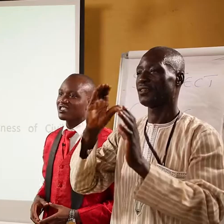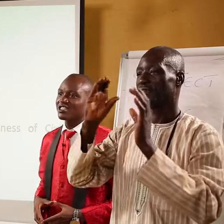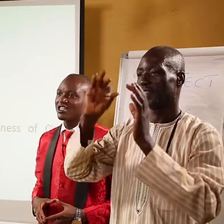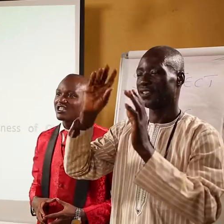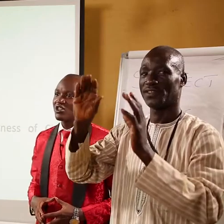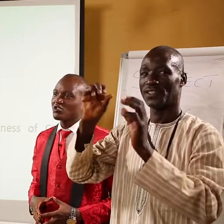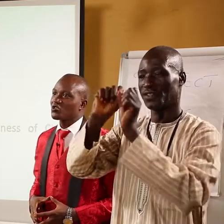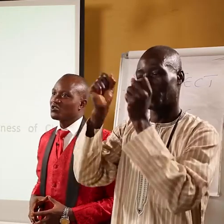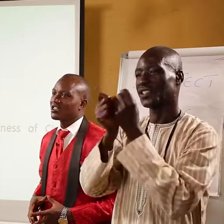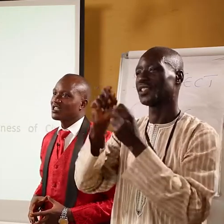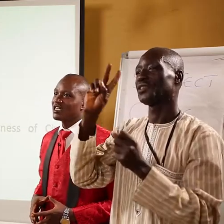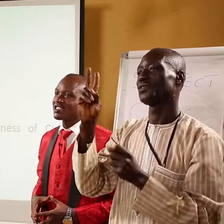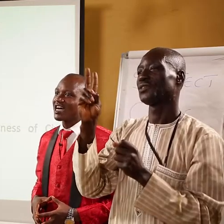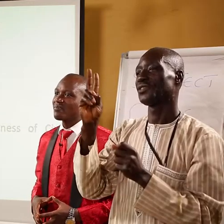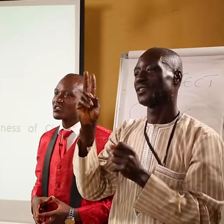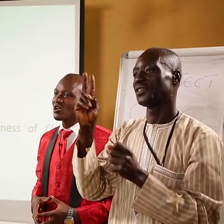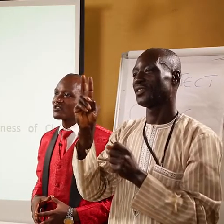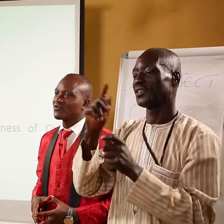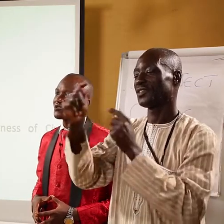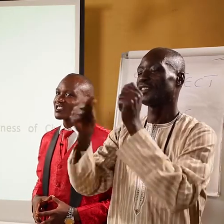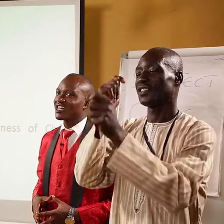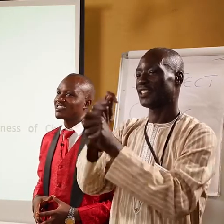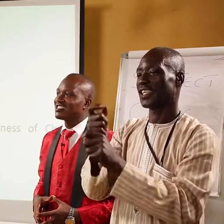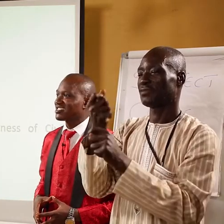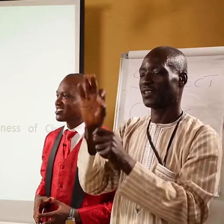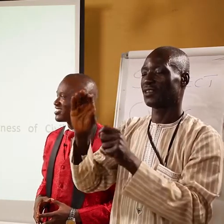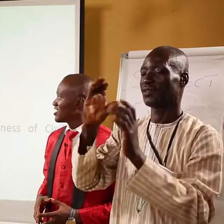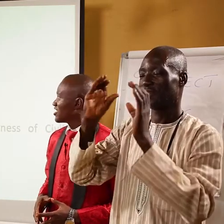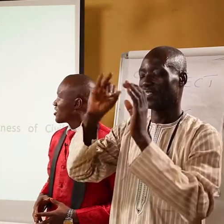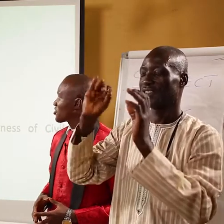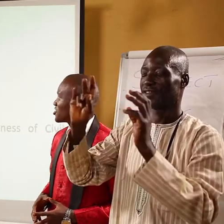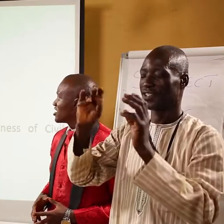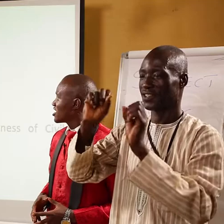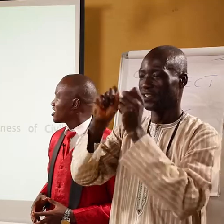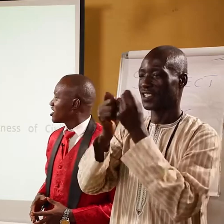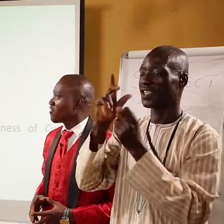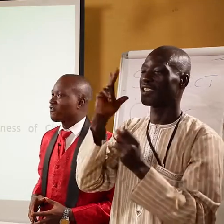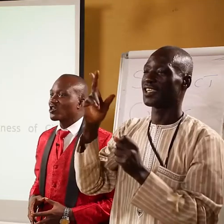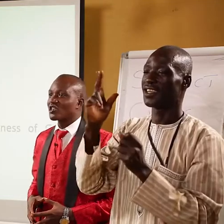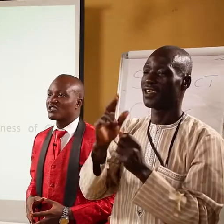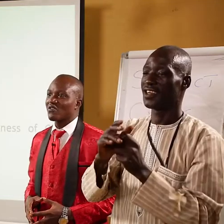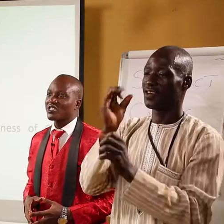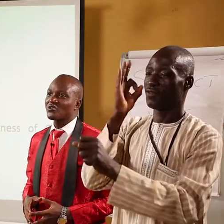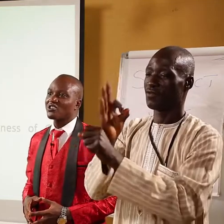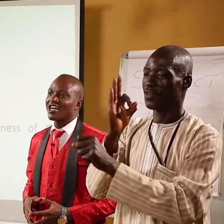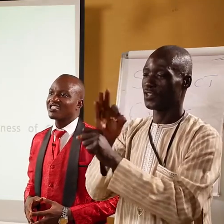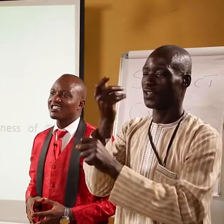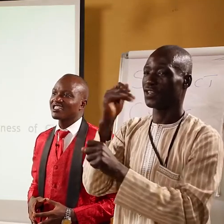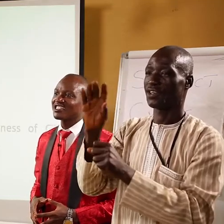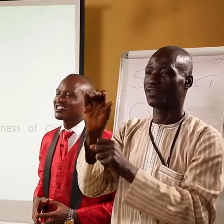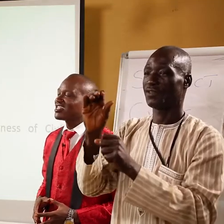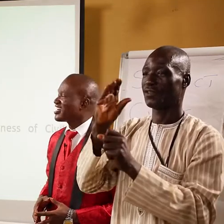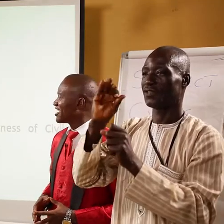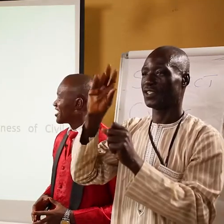society. 2, types of civil society. 3, functions of civil